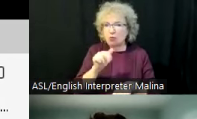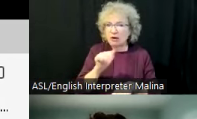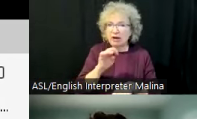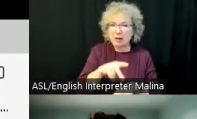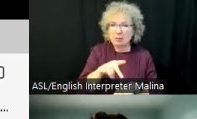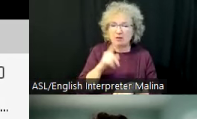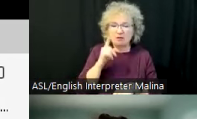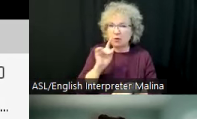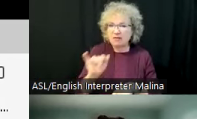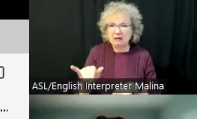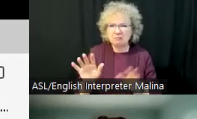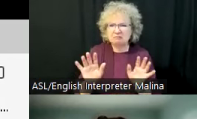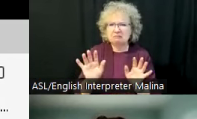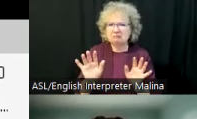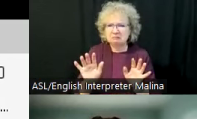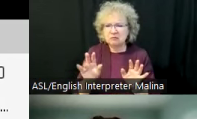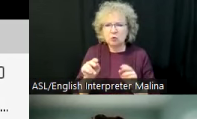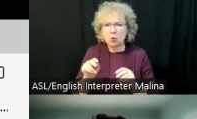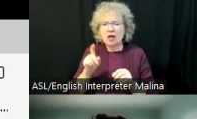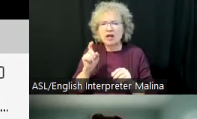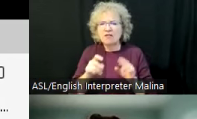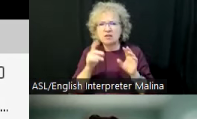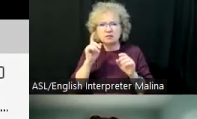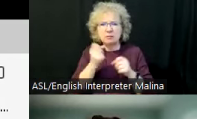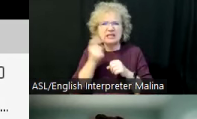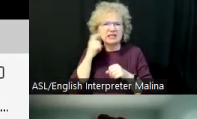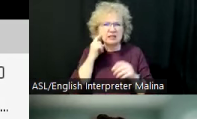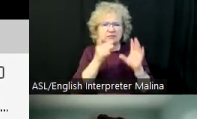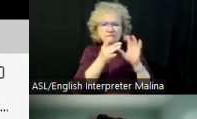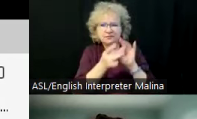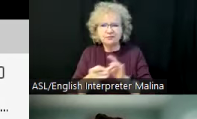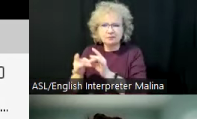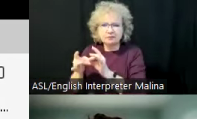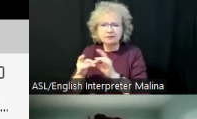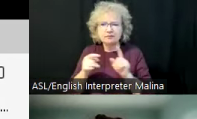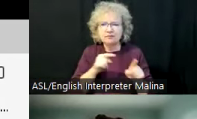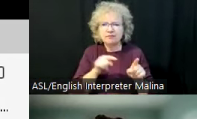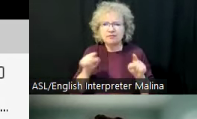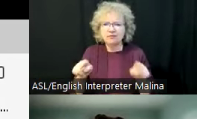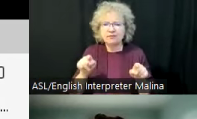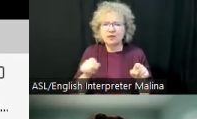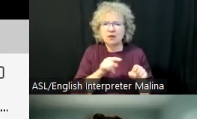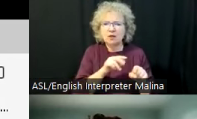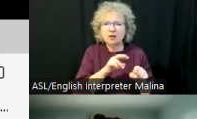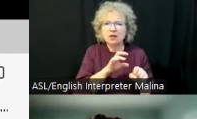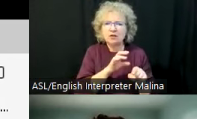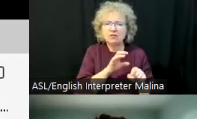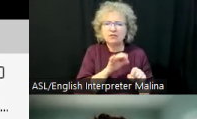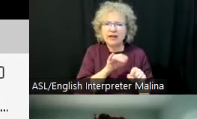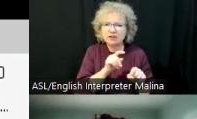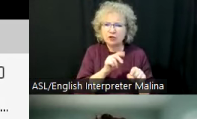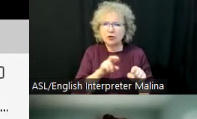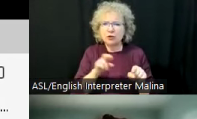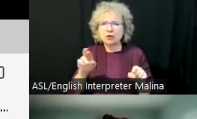that clinical risk factor. So there has to be kind of a logical connection between those two. And then the